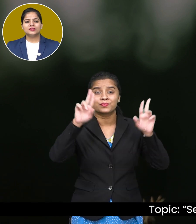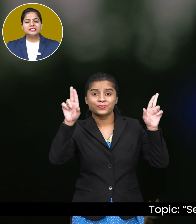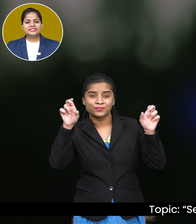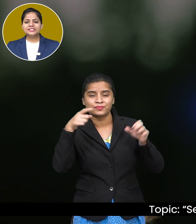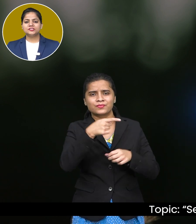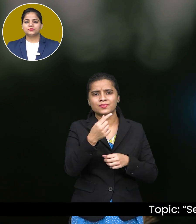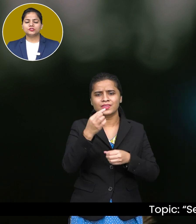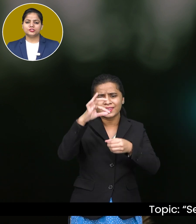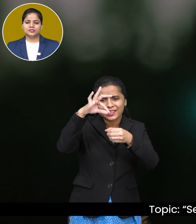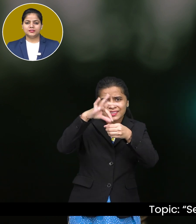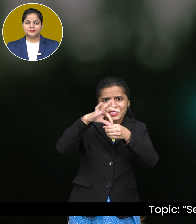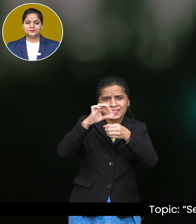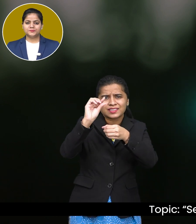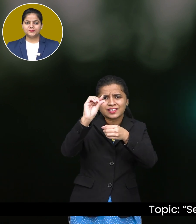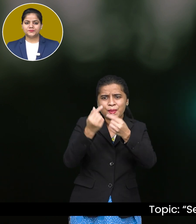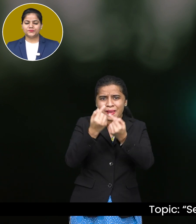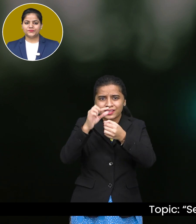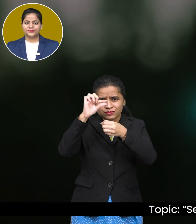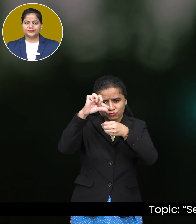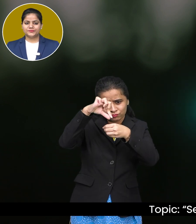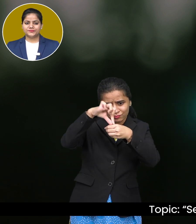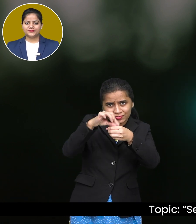Topic: Seed dispersal.